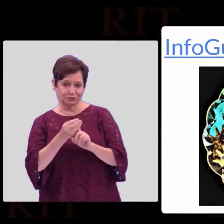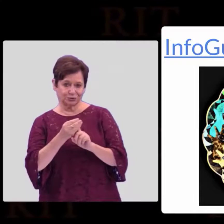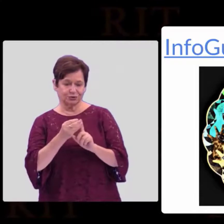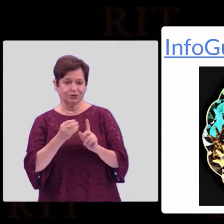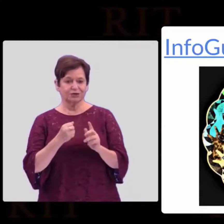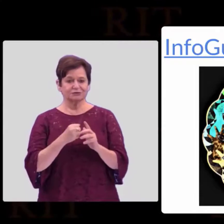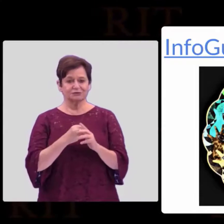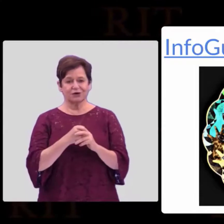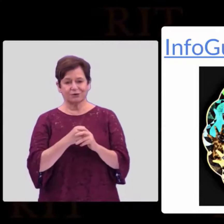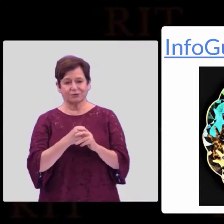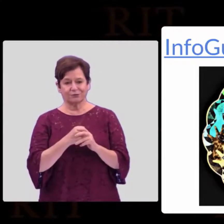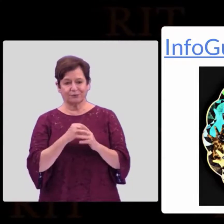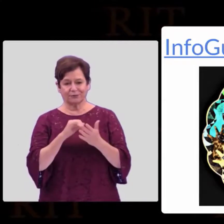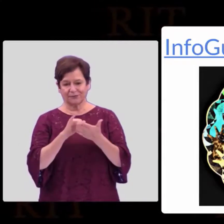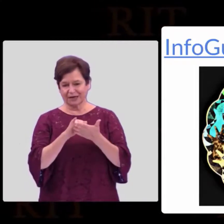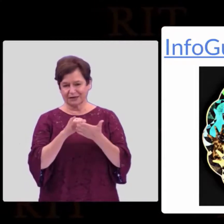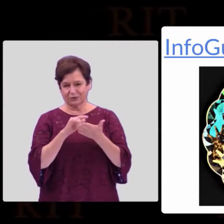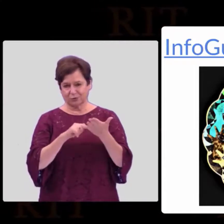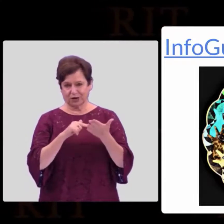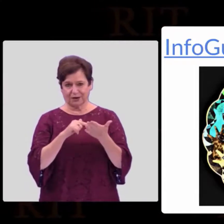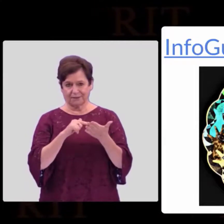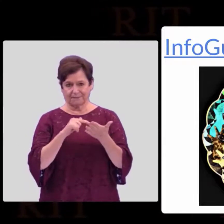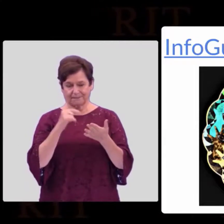and deaf culture.